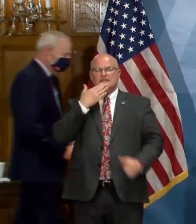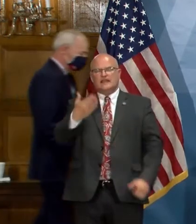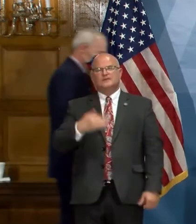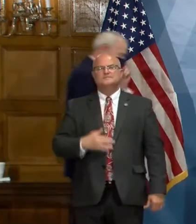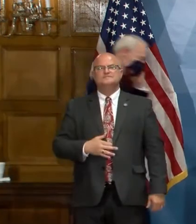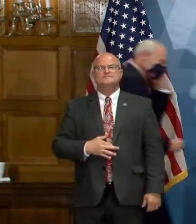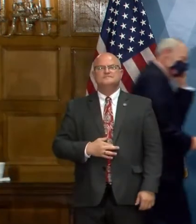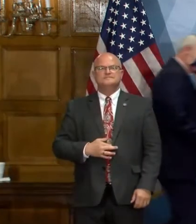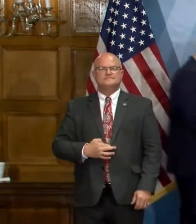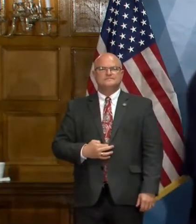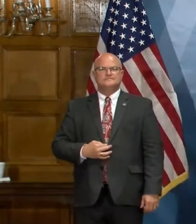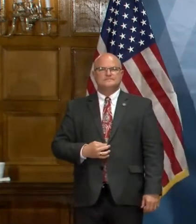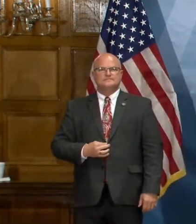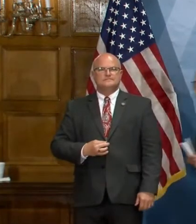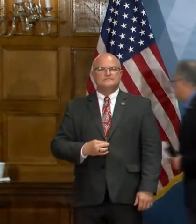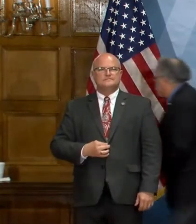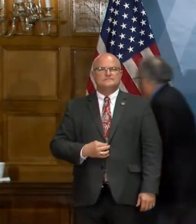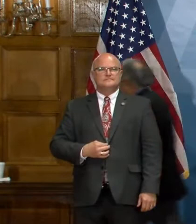Thank you.